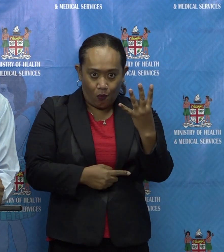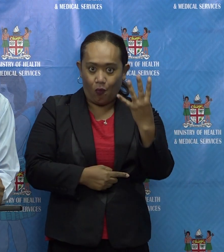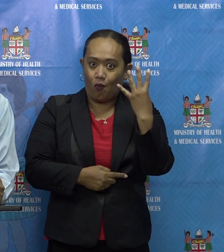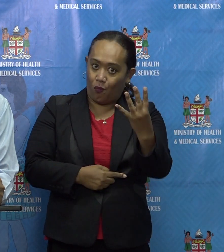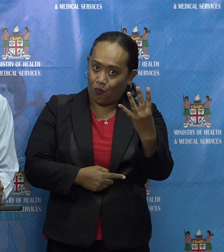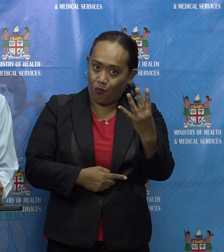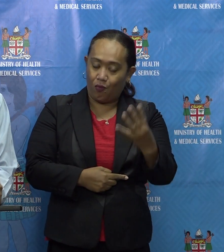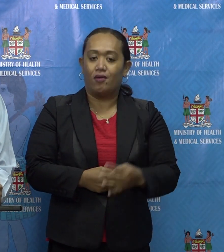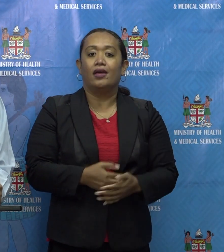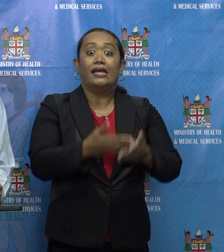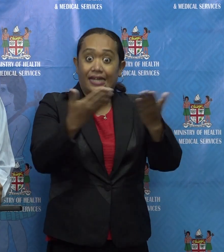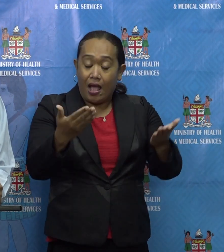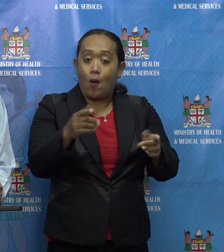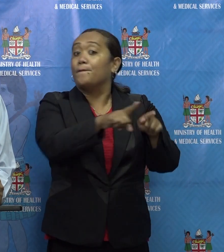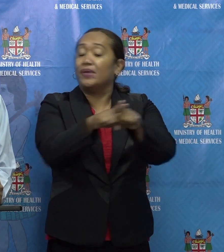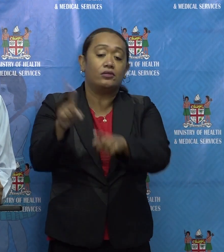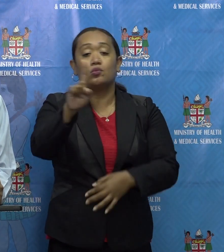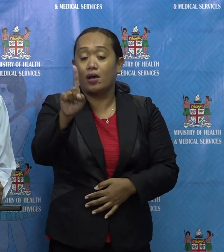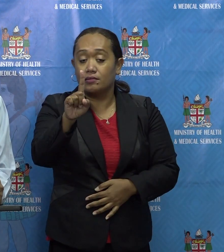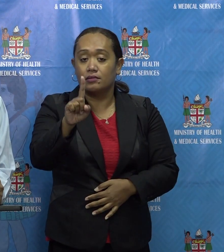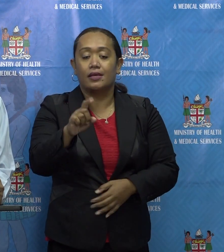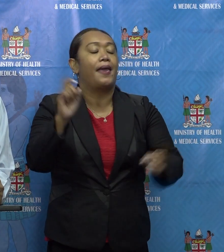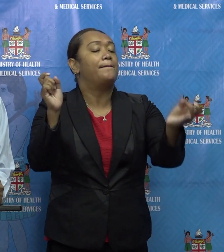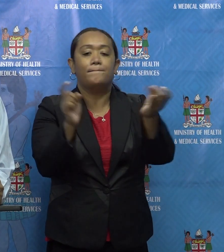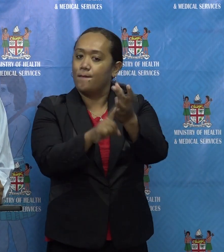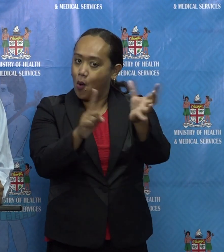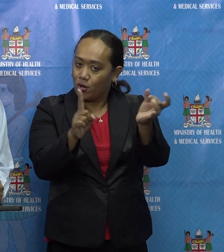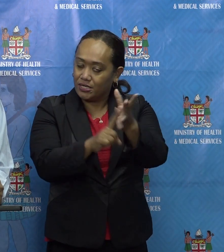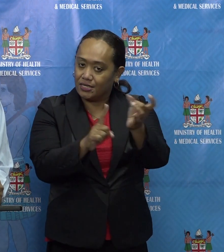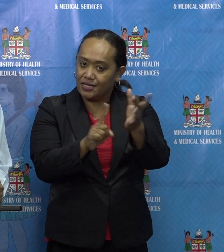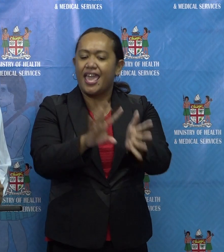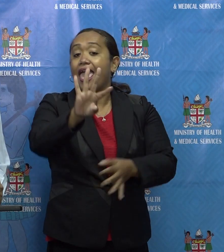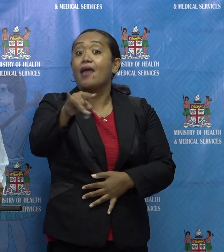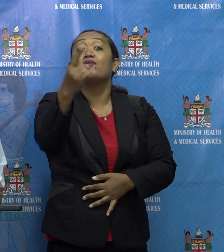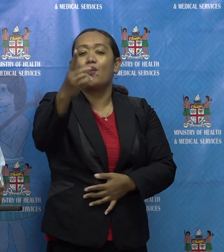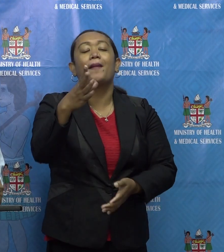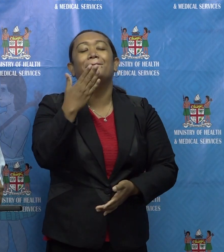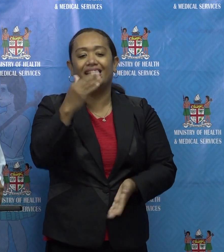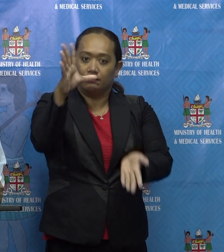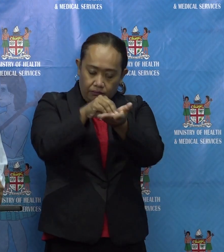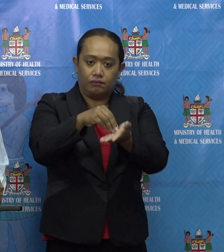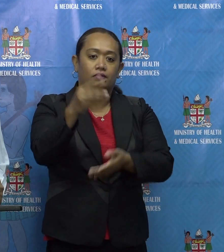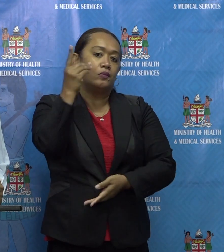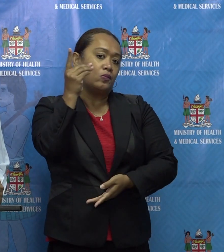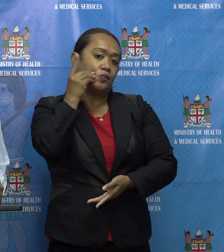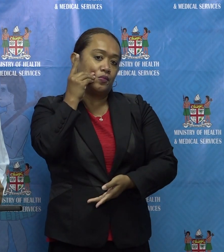This case again highlights how important it is for everyone to download the Care Fiji app.